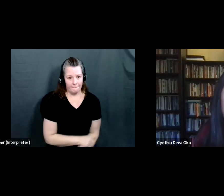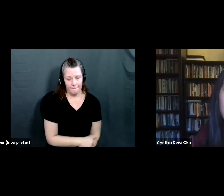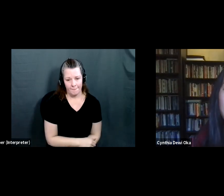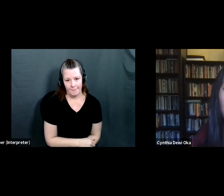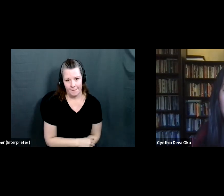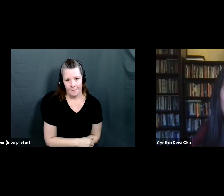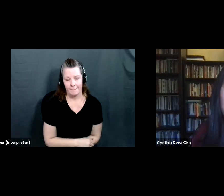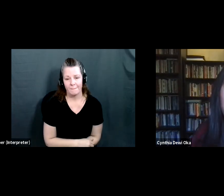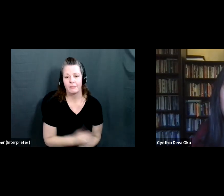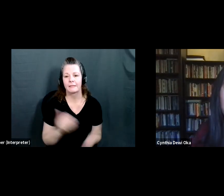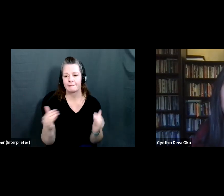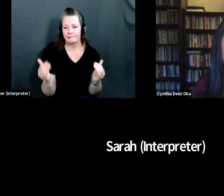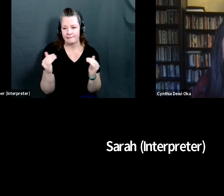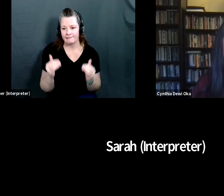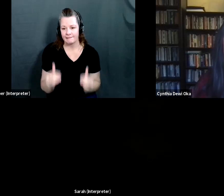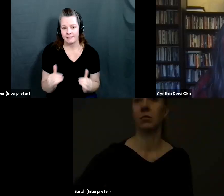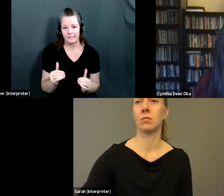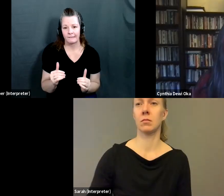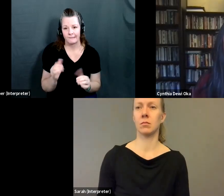This next poem is